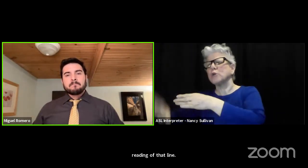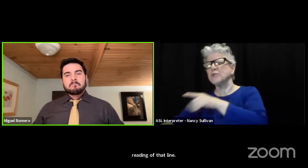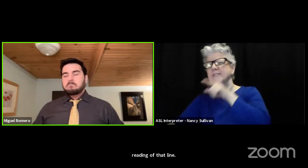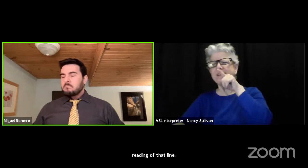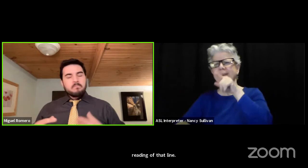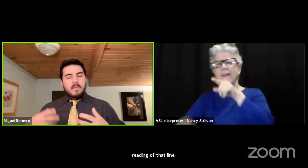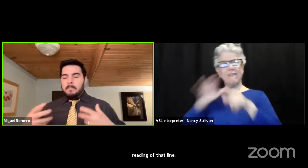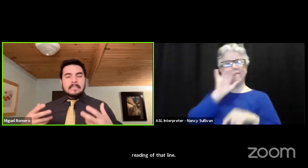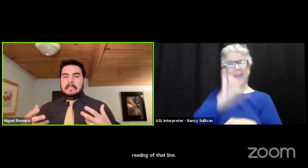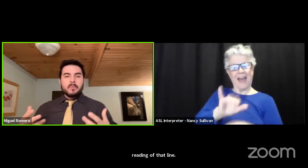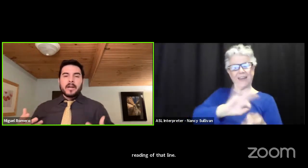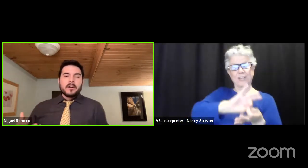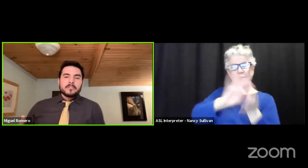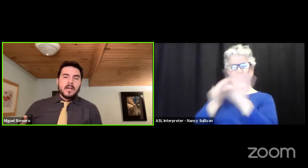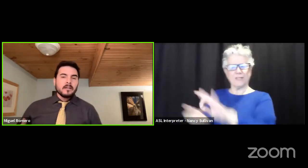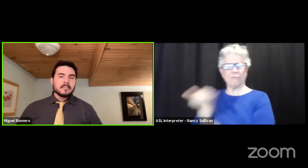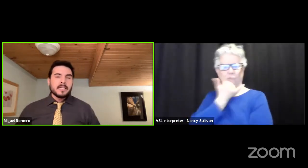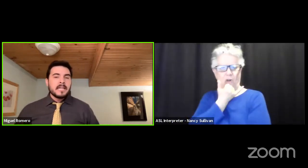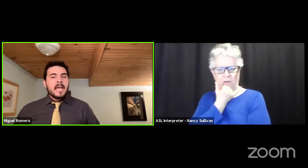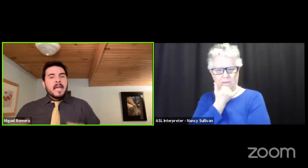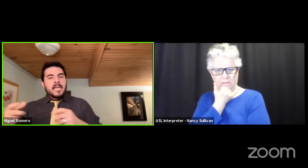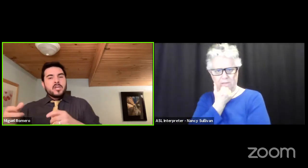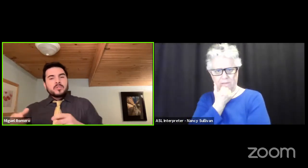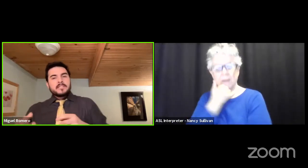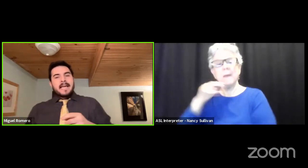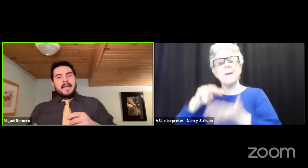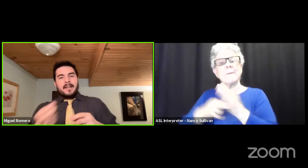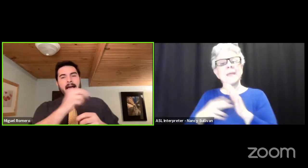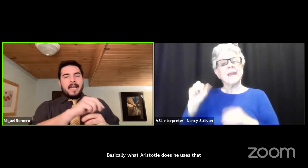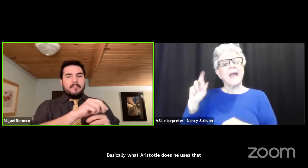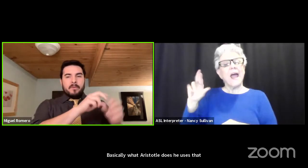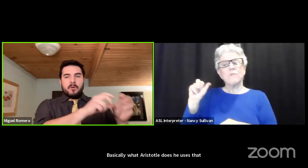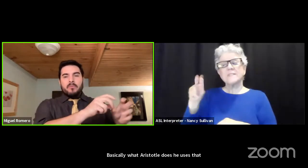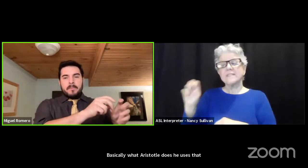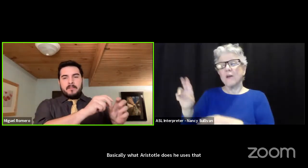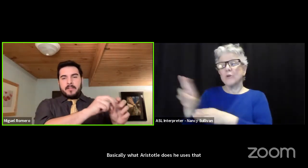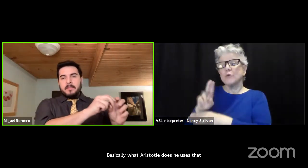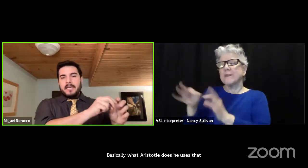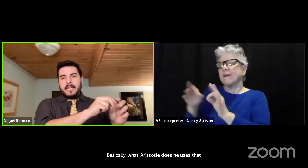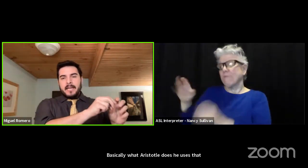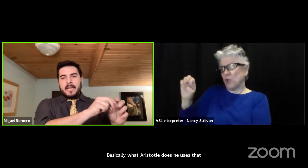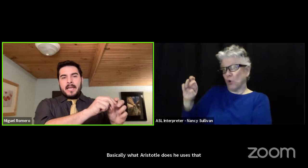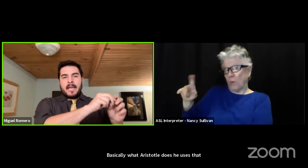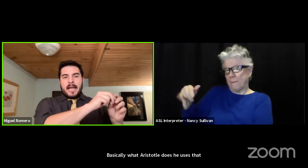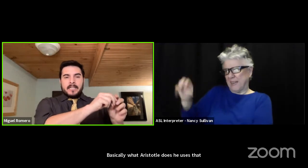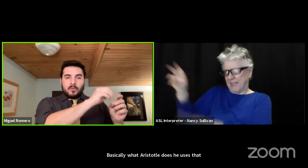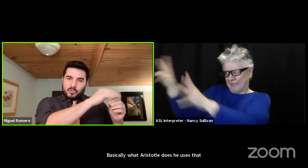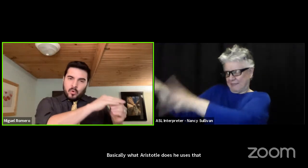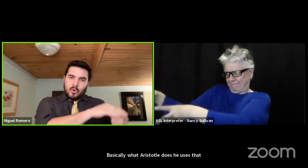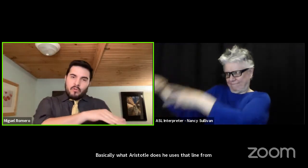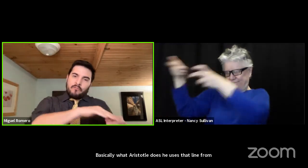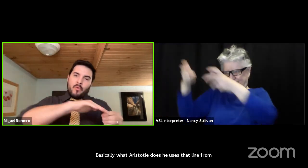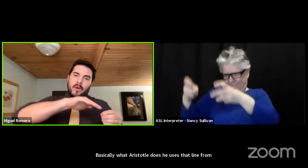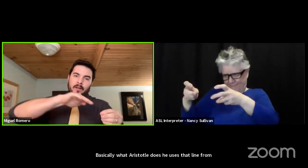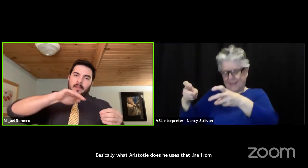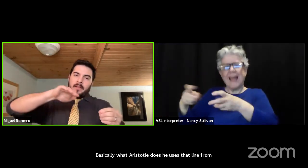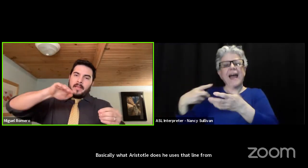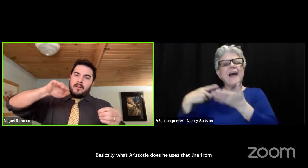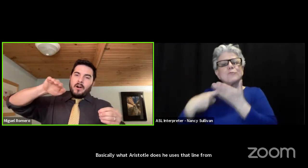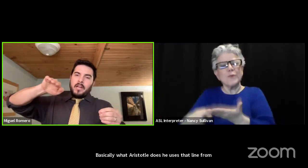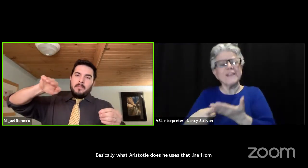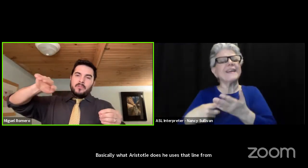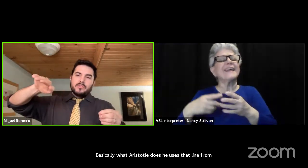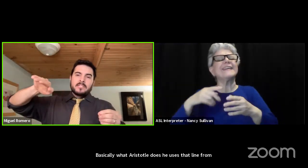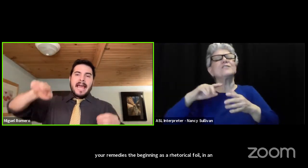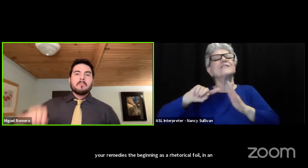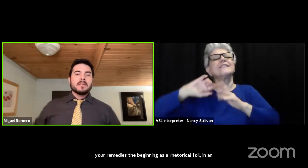interpretation. Basically, what Aristotle does, he uses that line from Euripides at the beginning as a rhetorical foil in